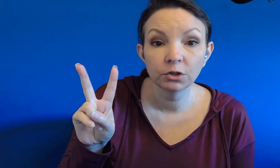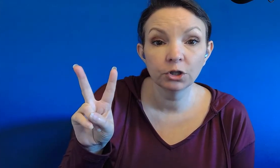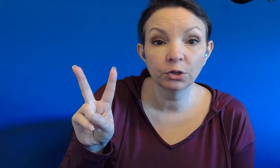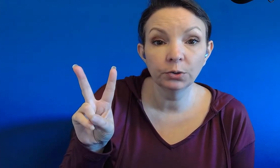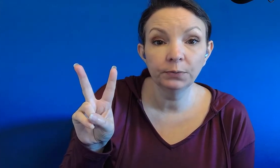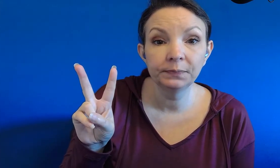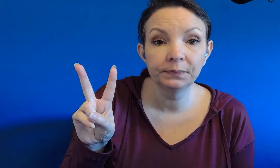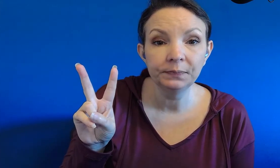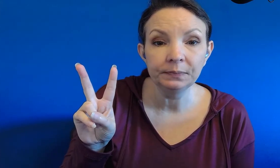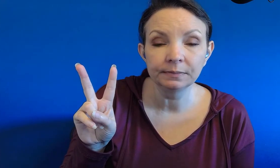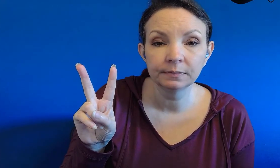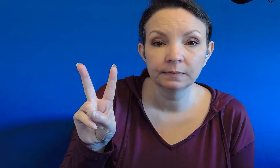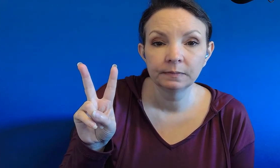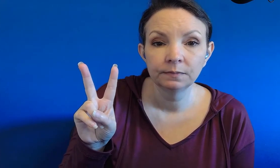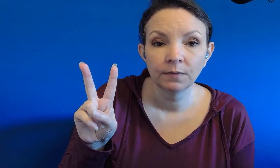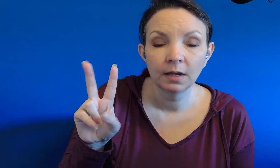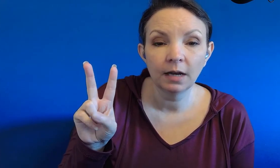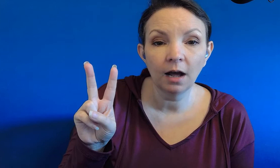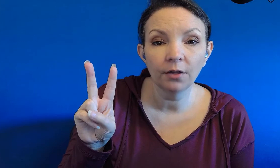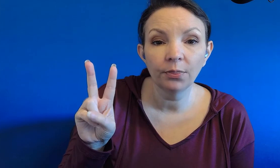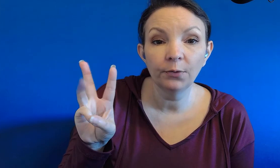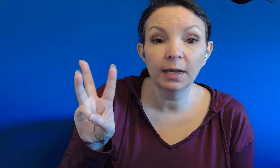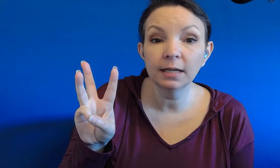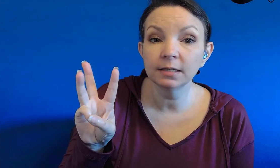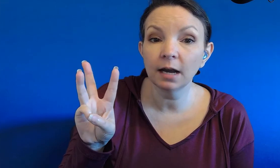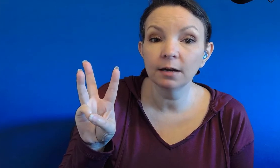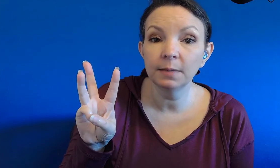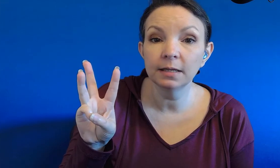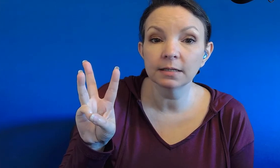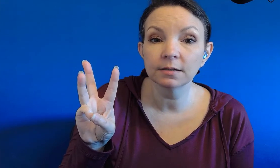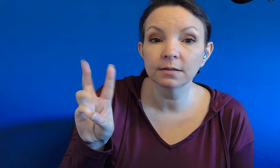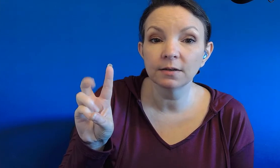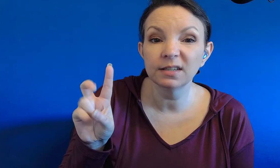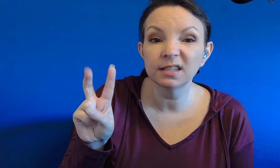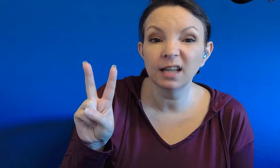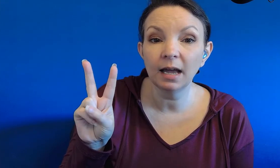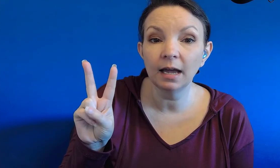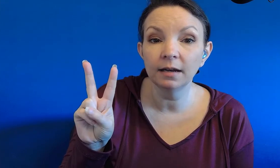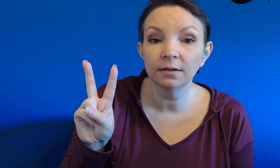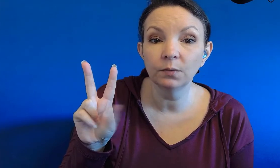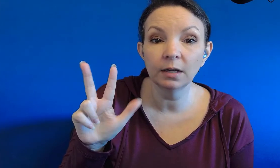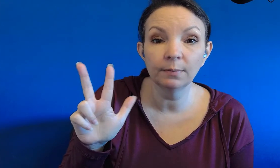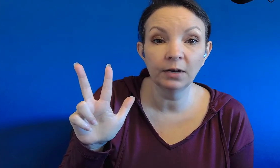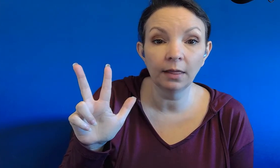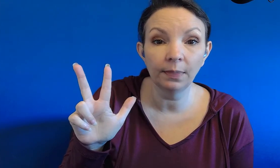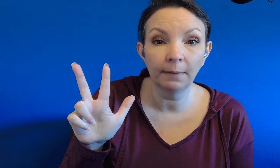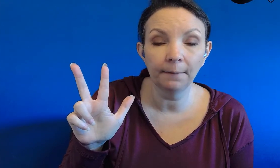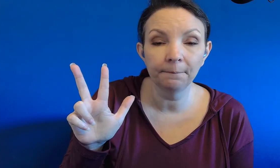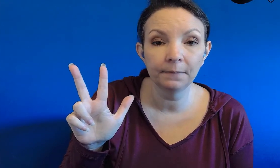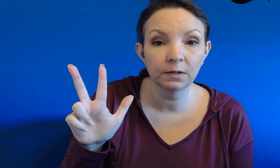2. Now 3 is not going to be this. So instead, we're going to bring that thumb out. So 3.